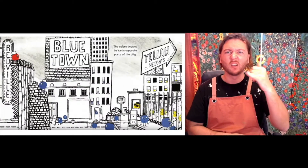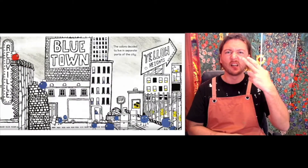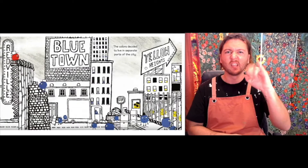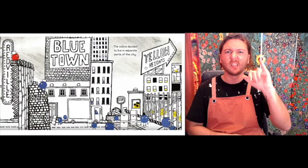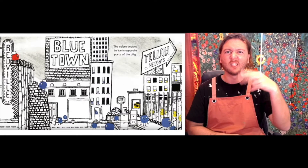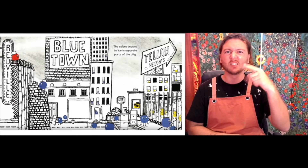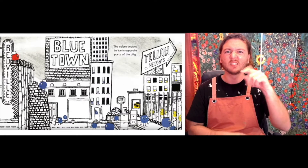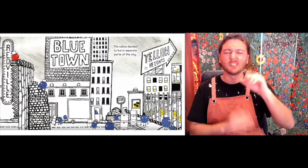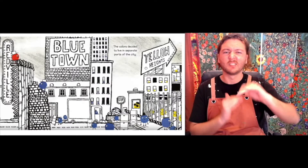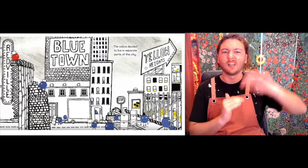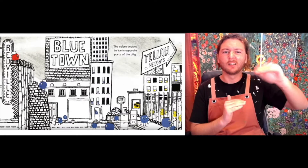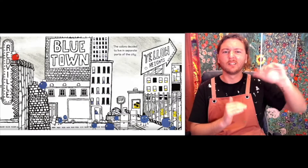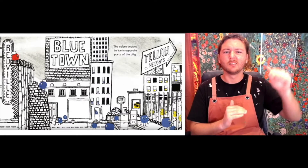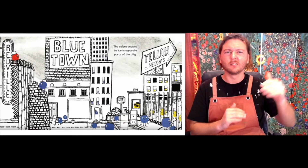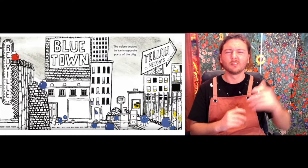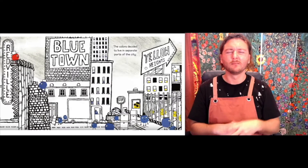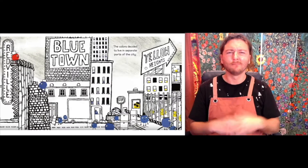to block everyone else out.